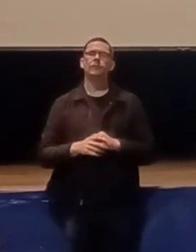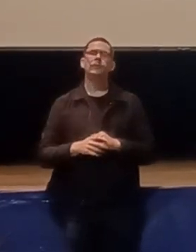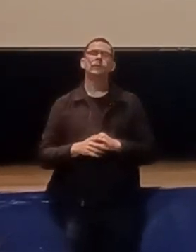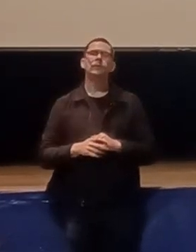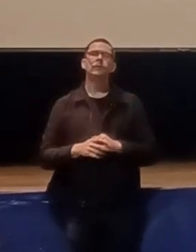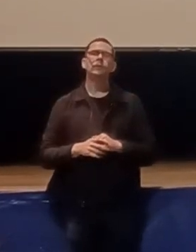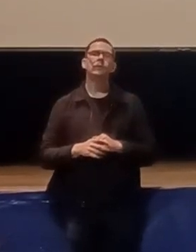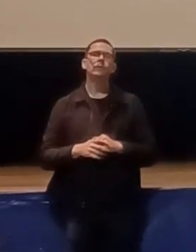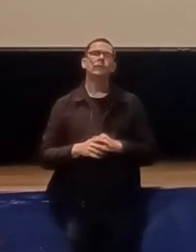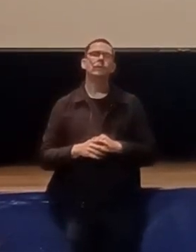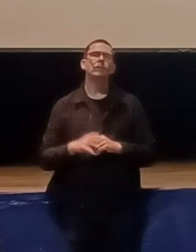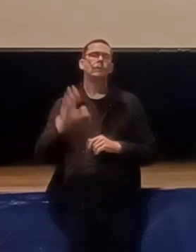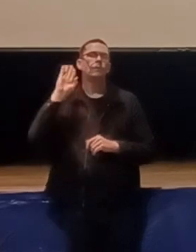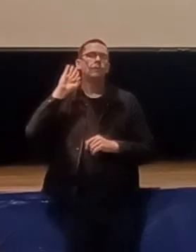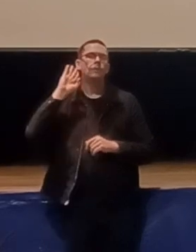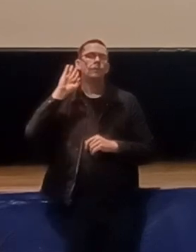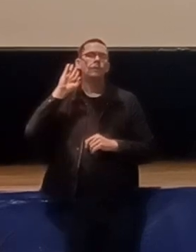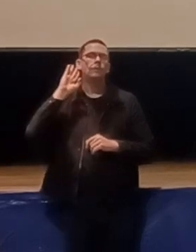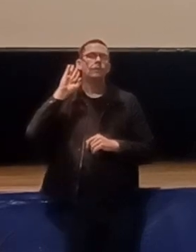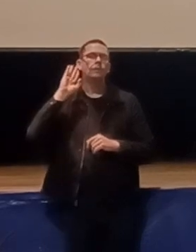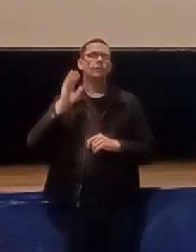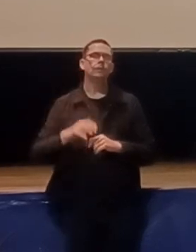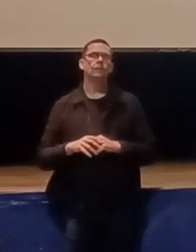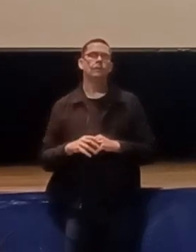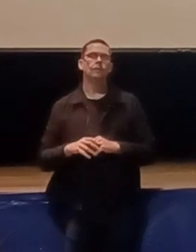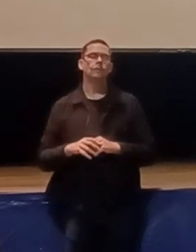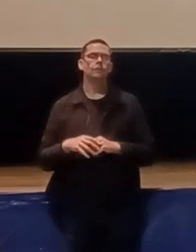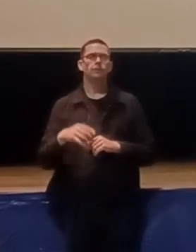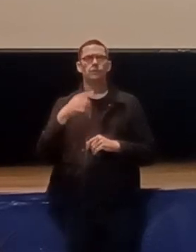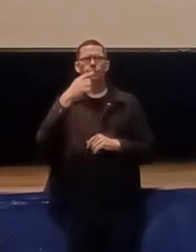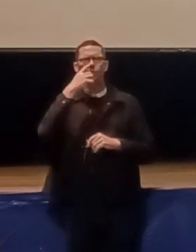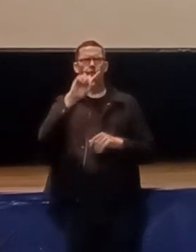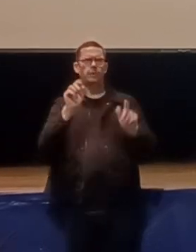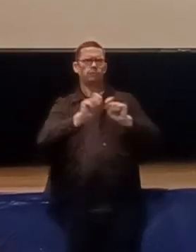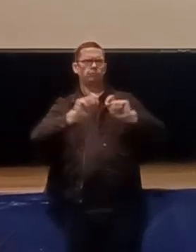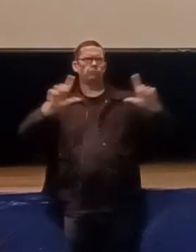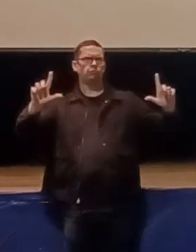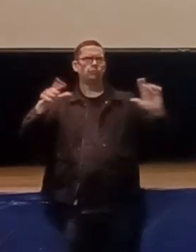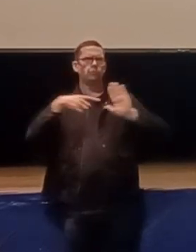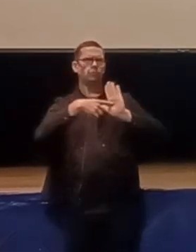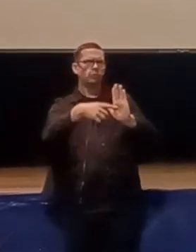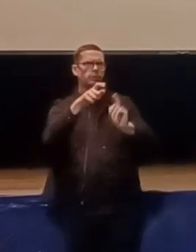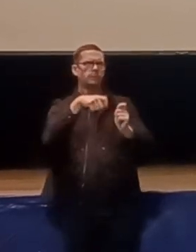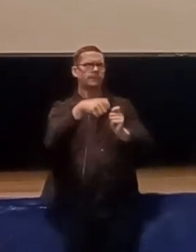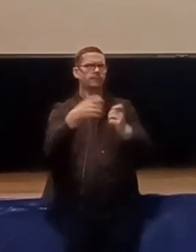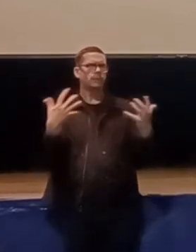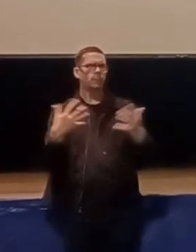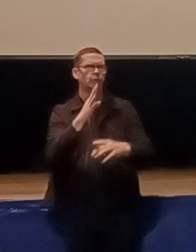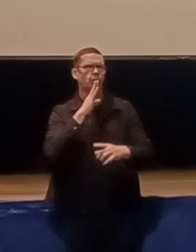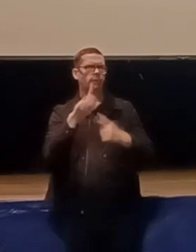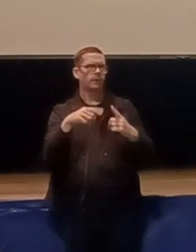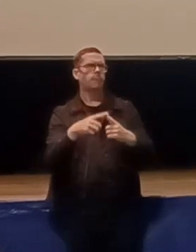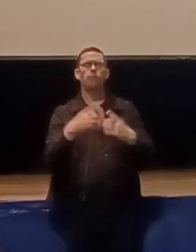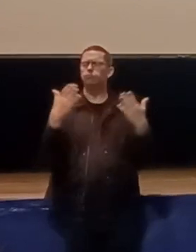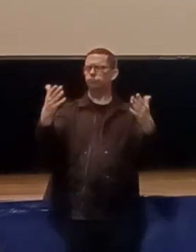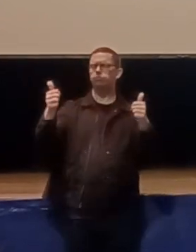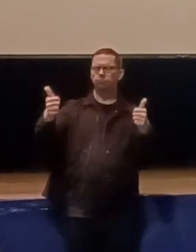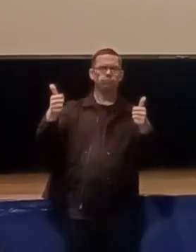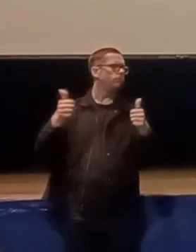laser, please, so we can see exactly, specifically what you're talking about. Thank you. Absolutely. Sorry about that. Great